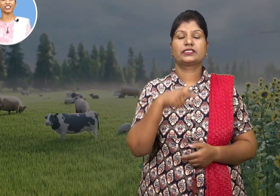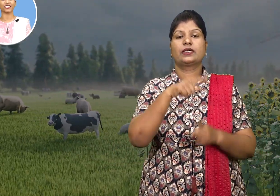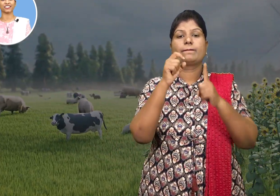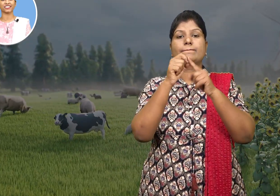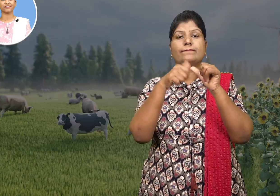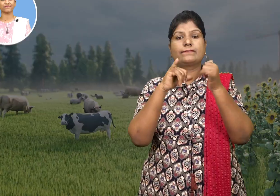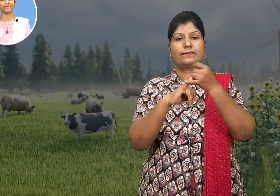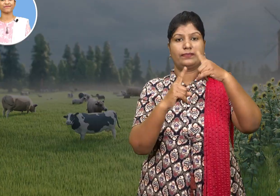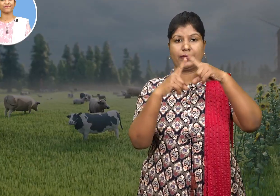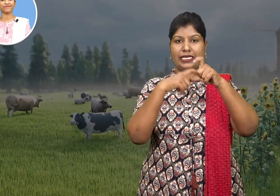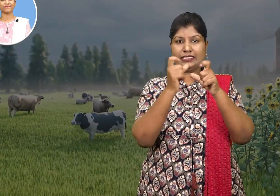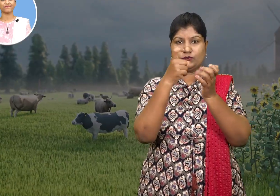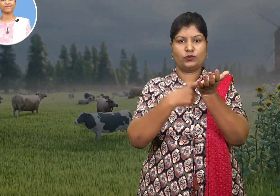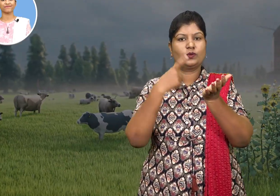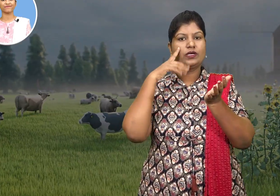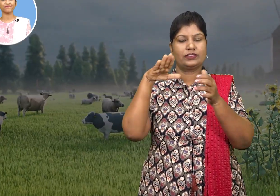Pasteurization.